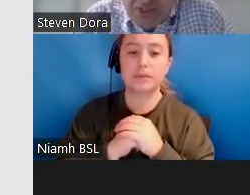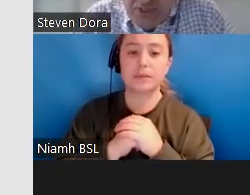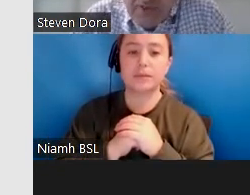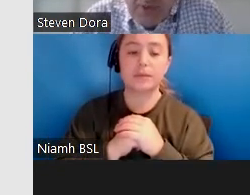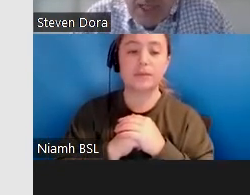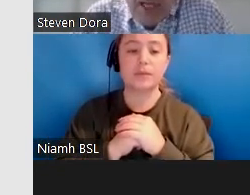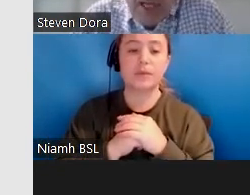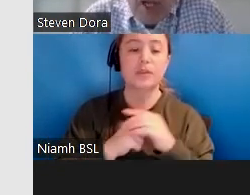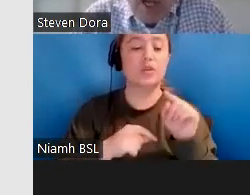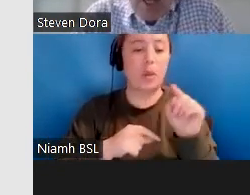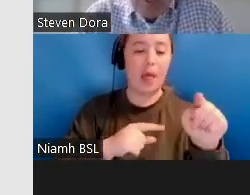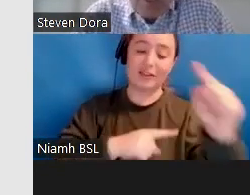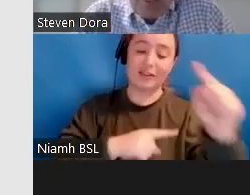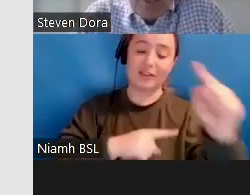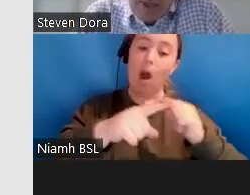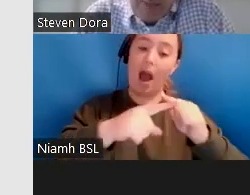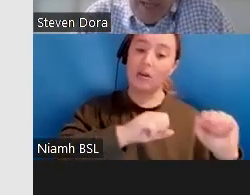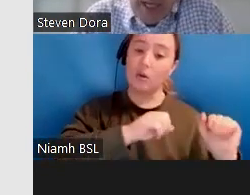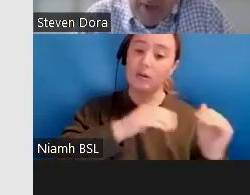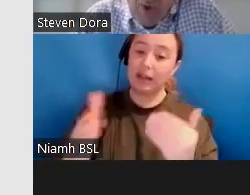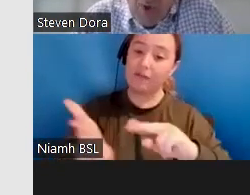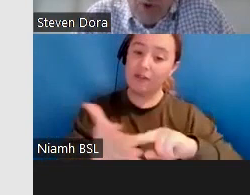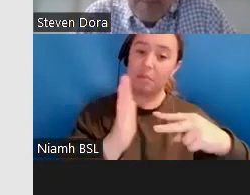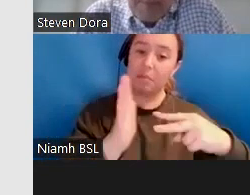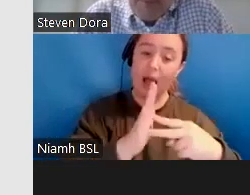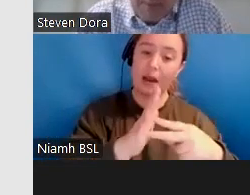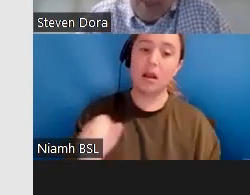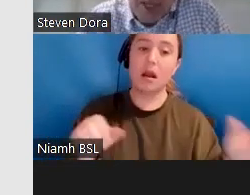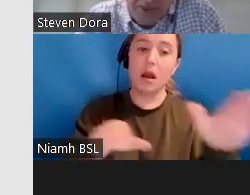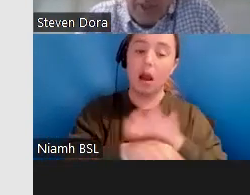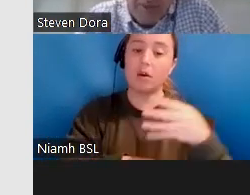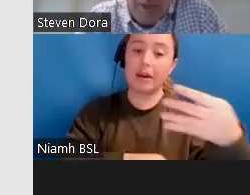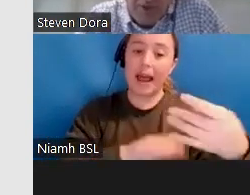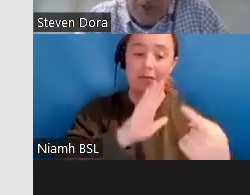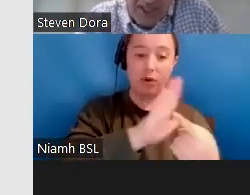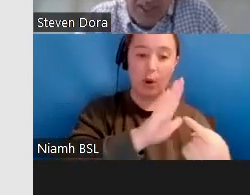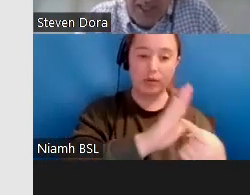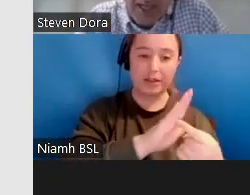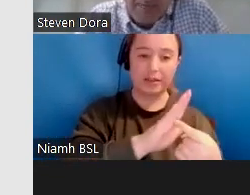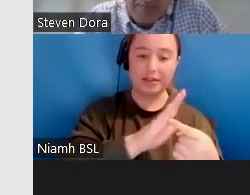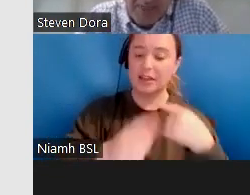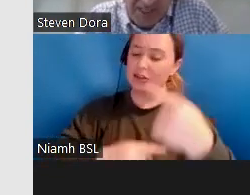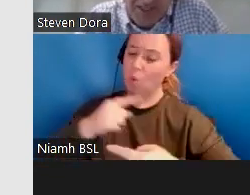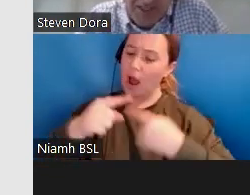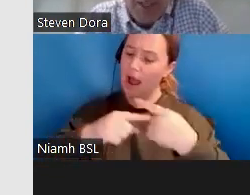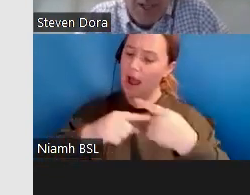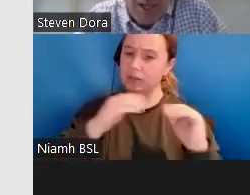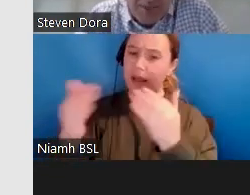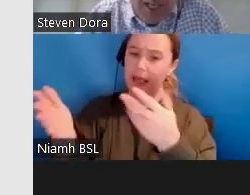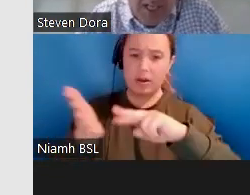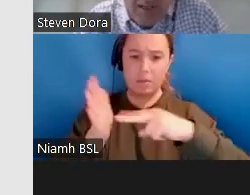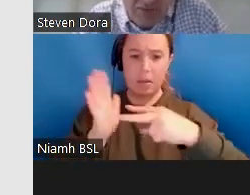Annual Delivery Plan. And to unpack that a bit more, the annual delivery plan process, that is,